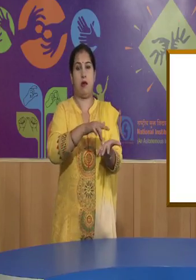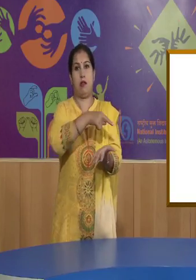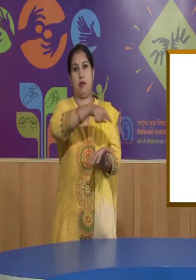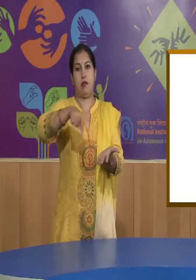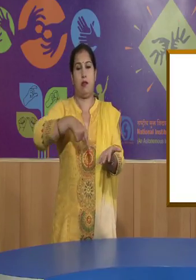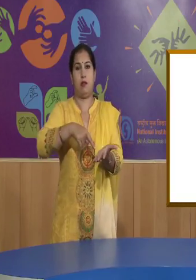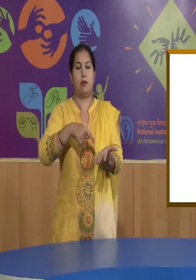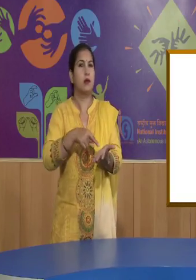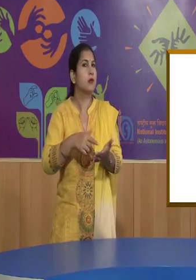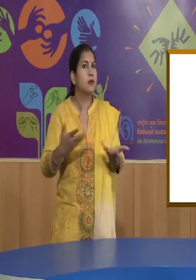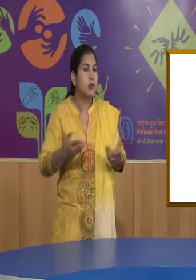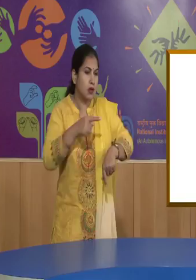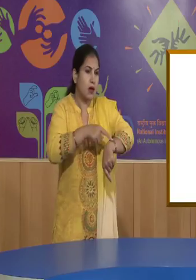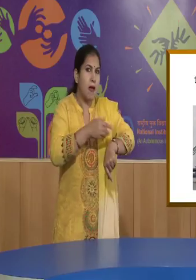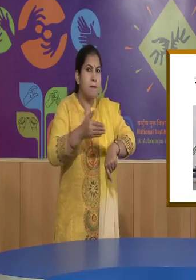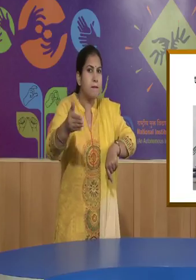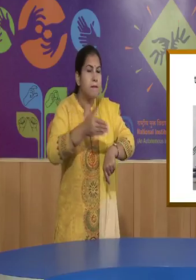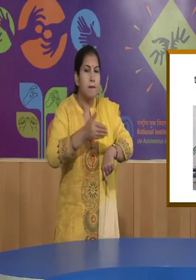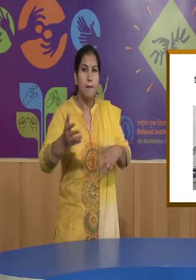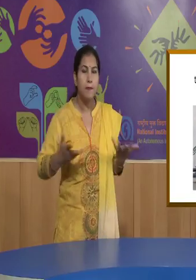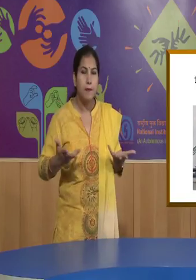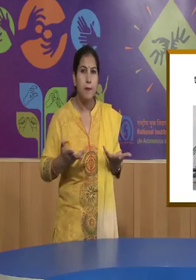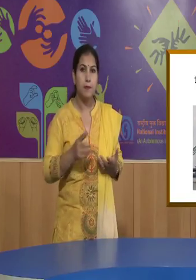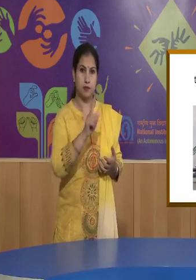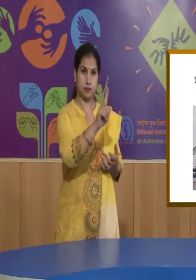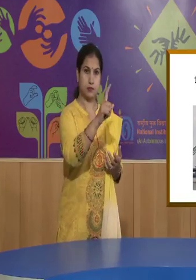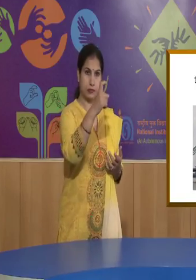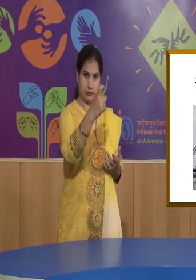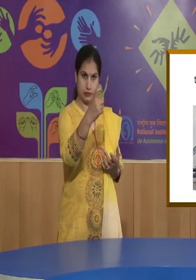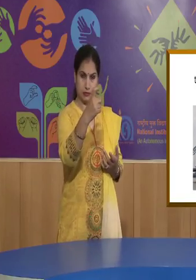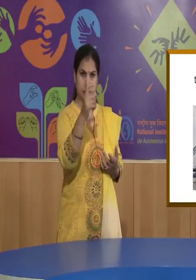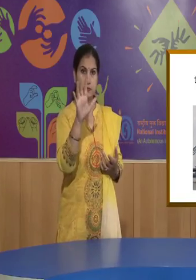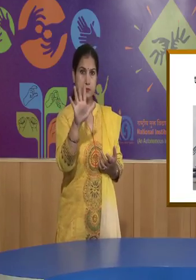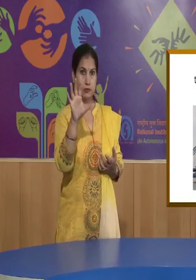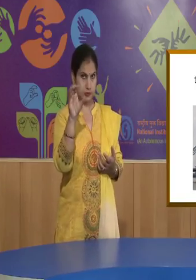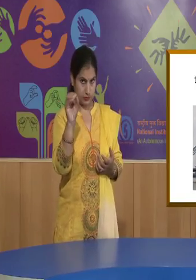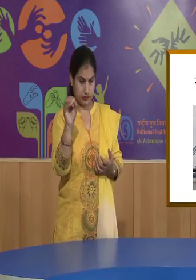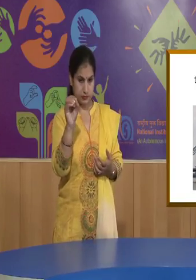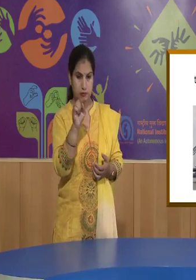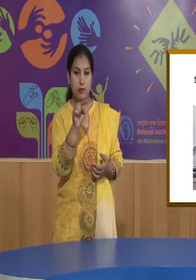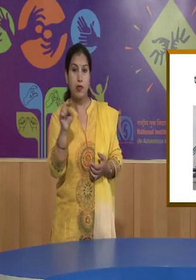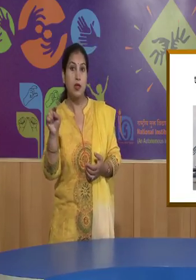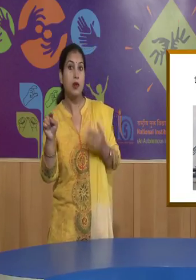It refers to the period between 1750 till